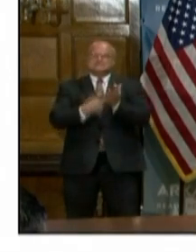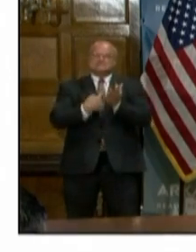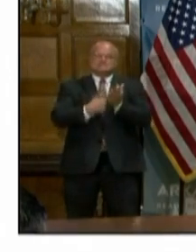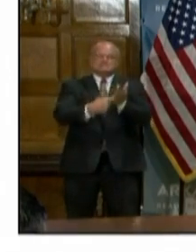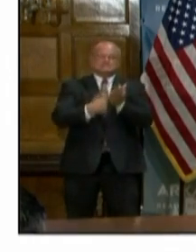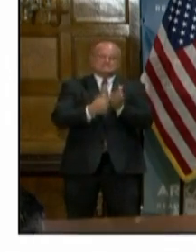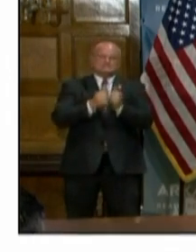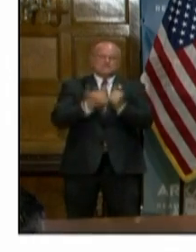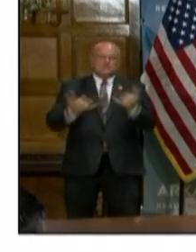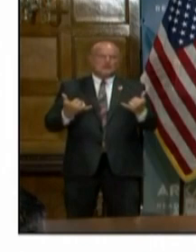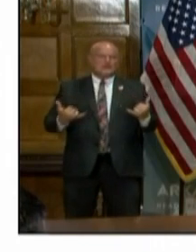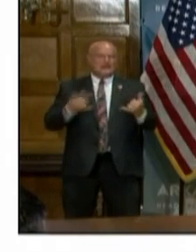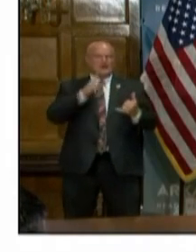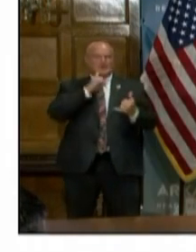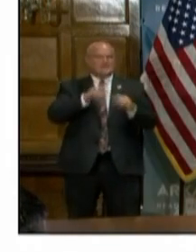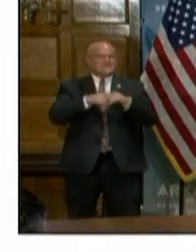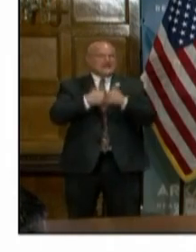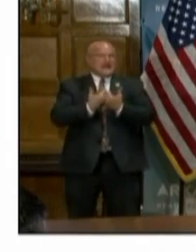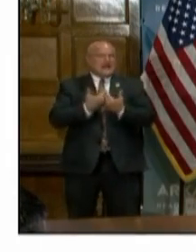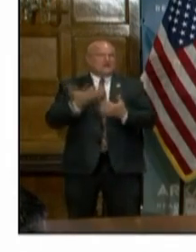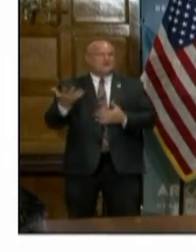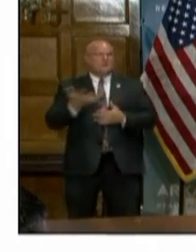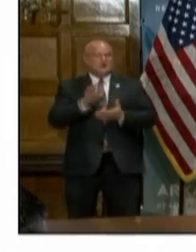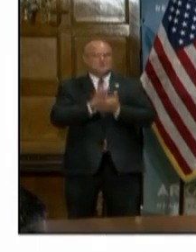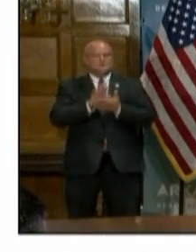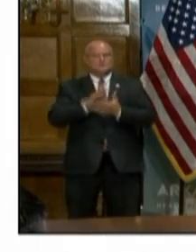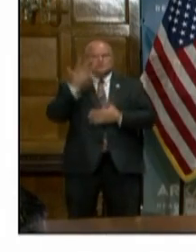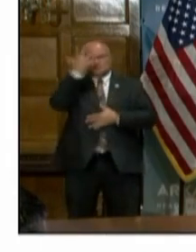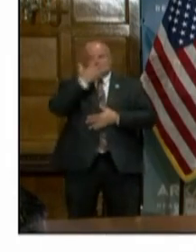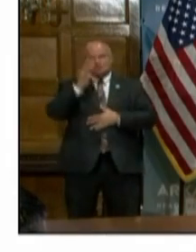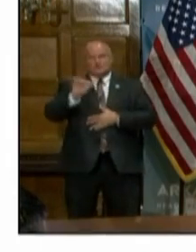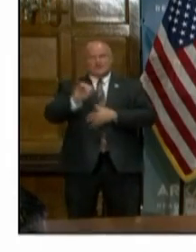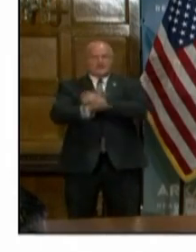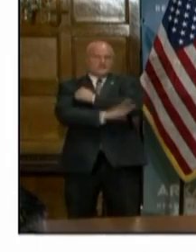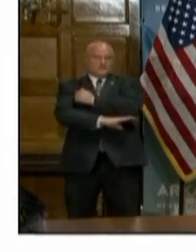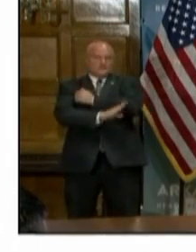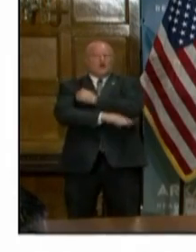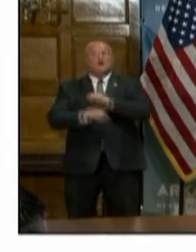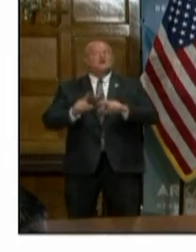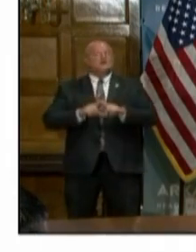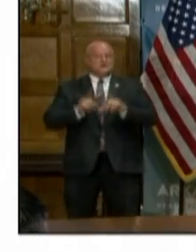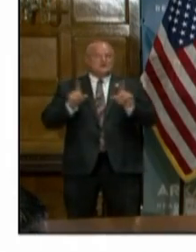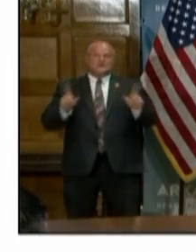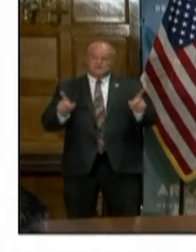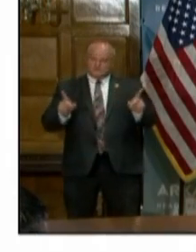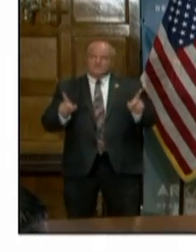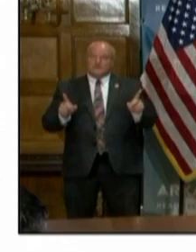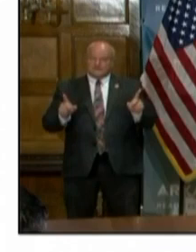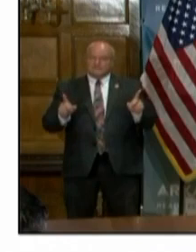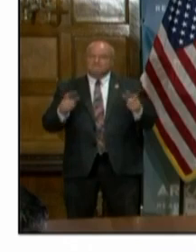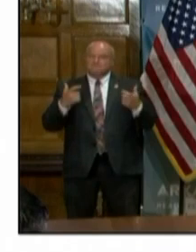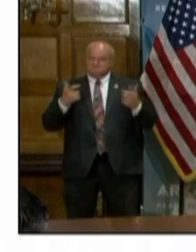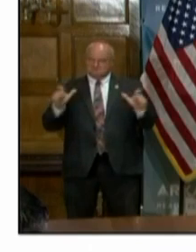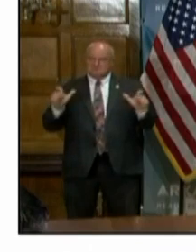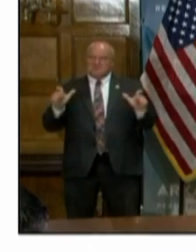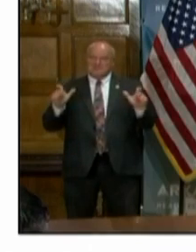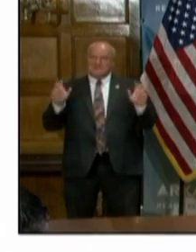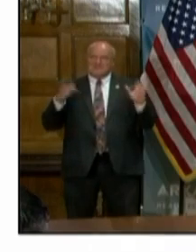now. Is just kind of how and what school's going to look like in the fall, but it's certainly a big deal.